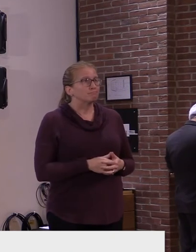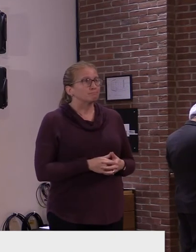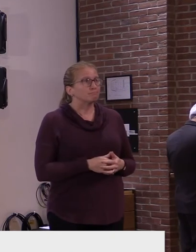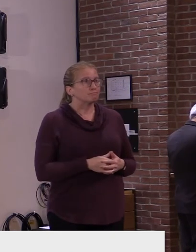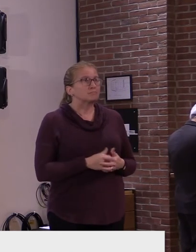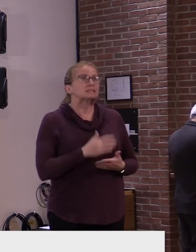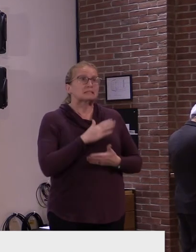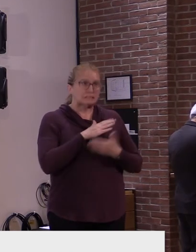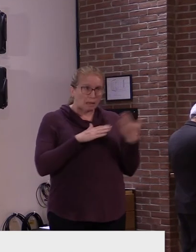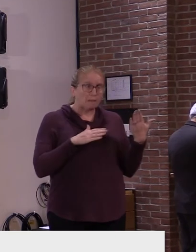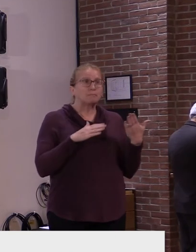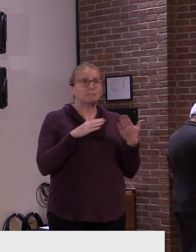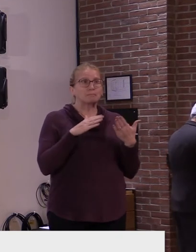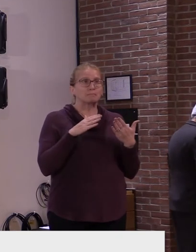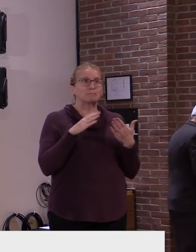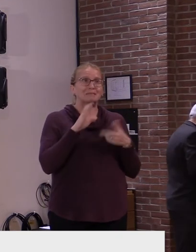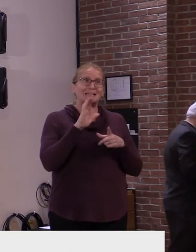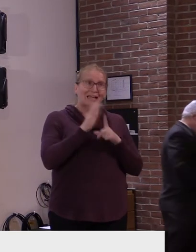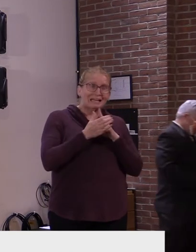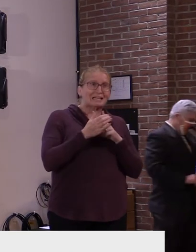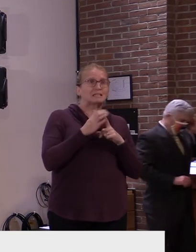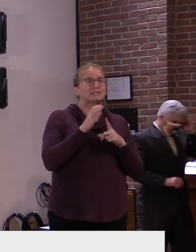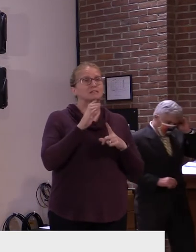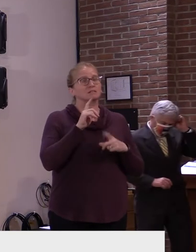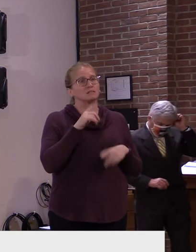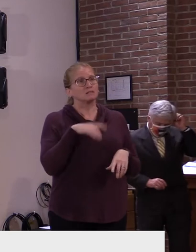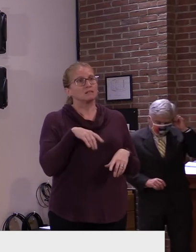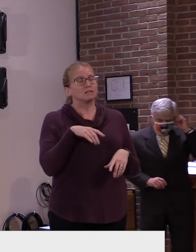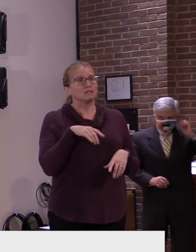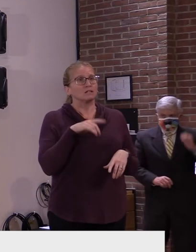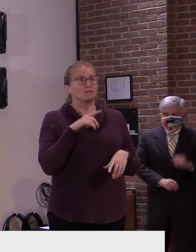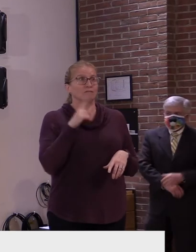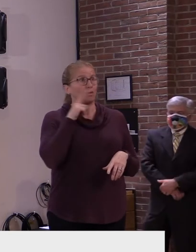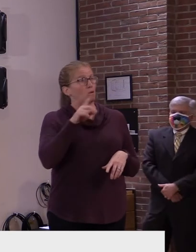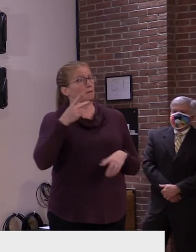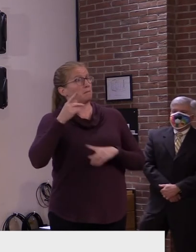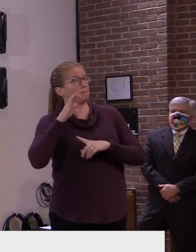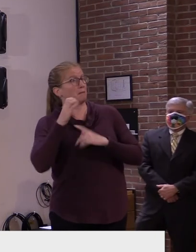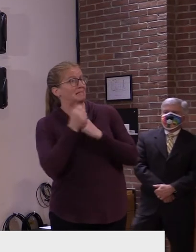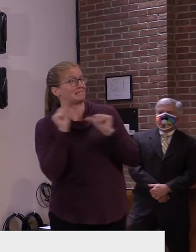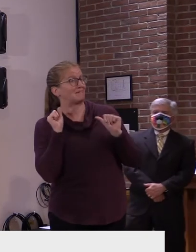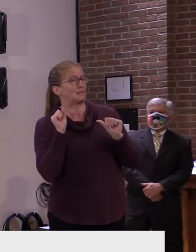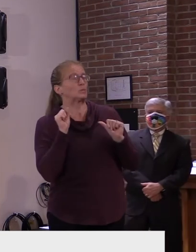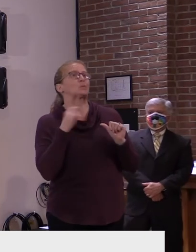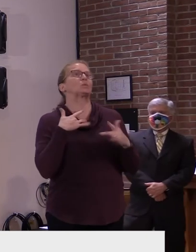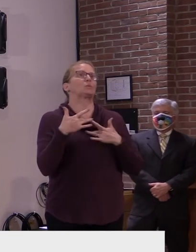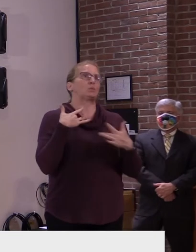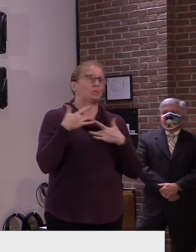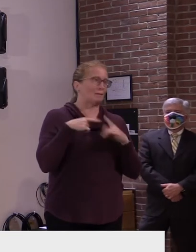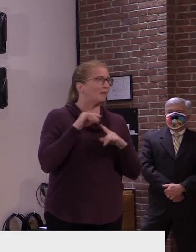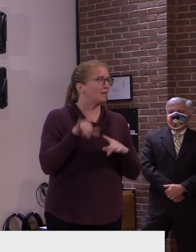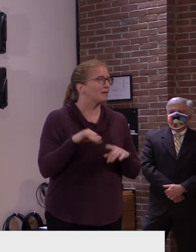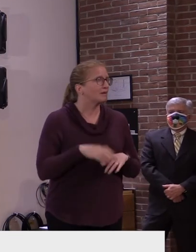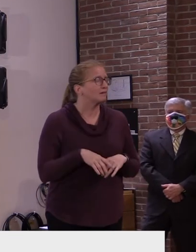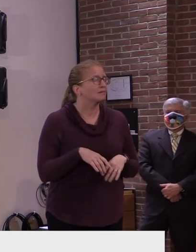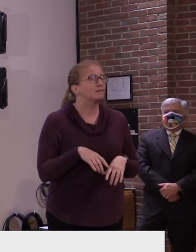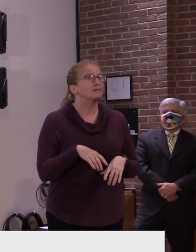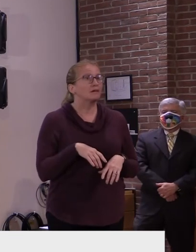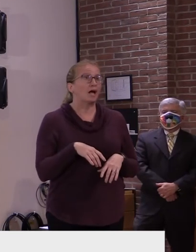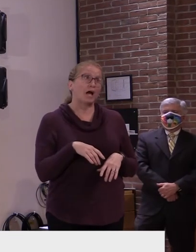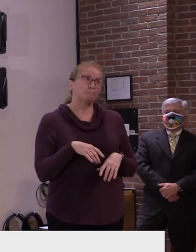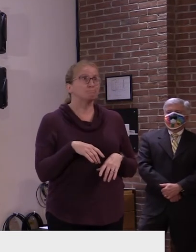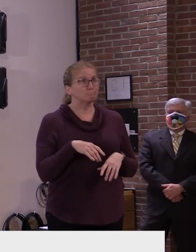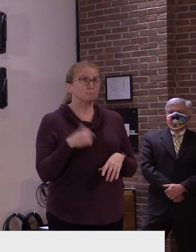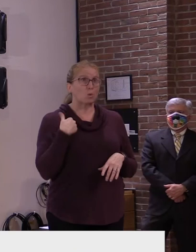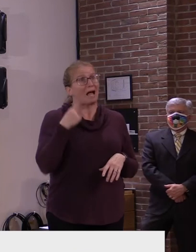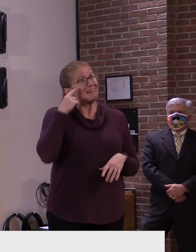are of a high level of in terms of public safety i think should be should be